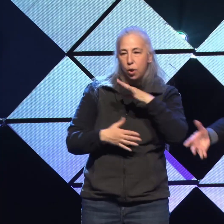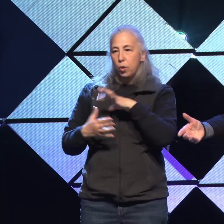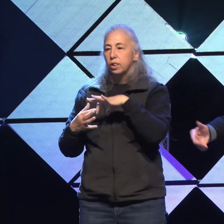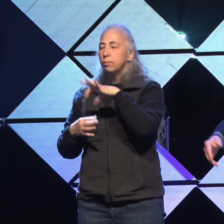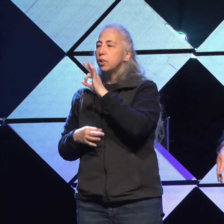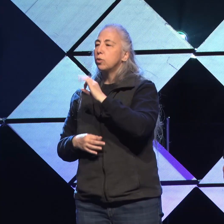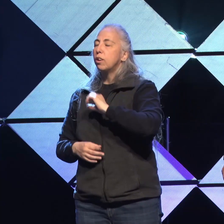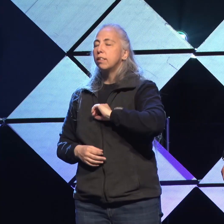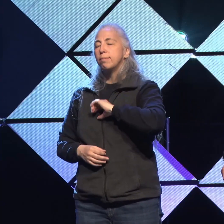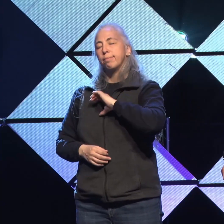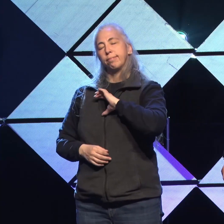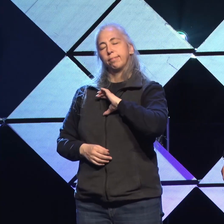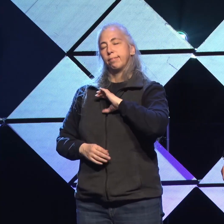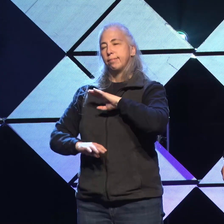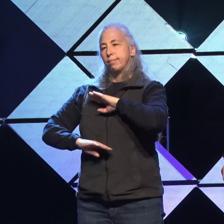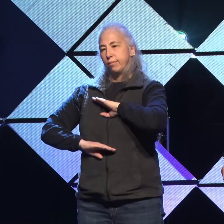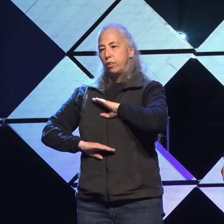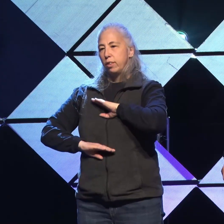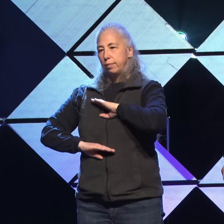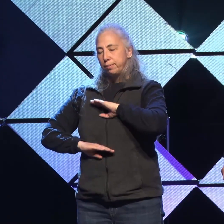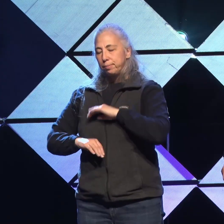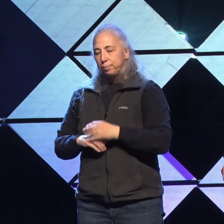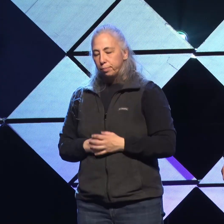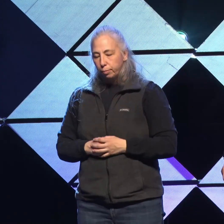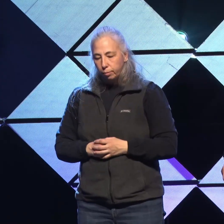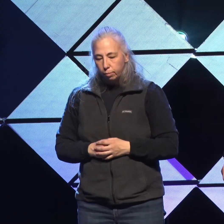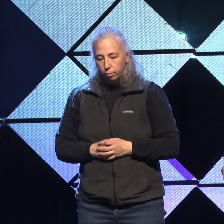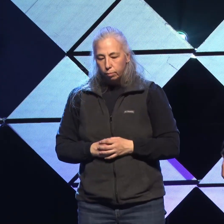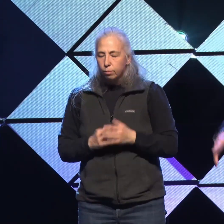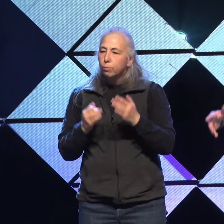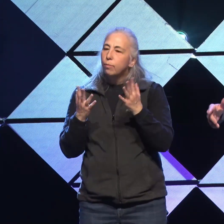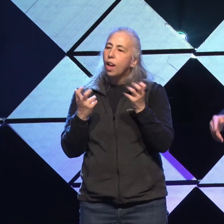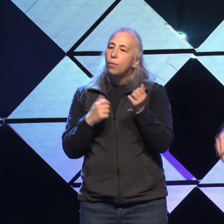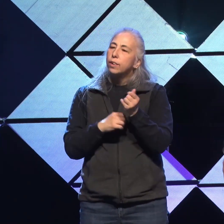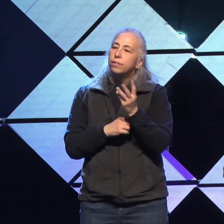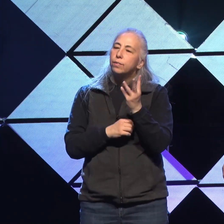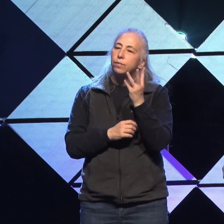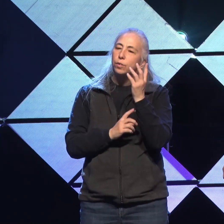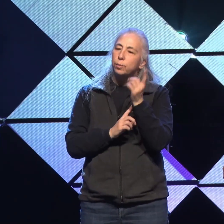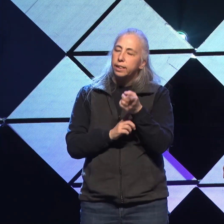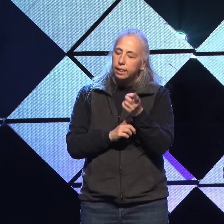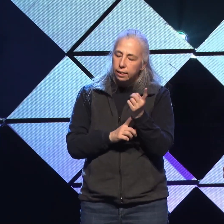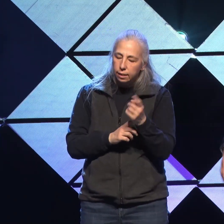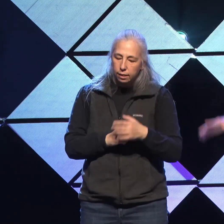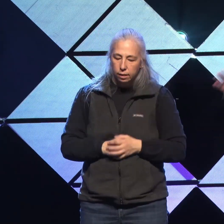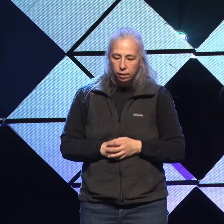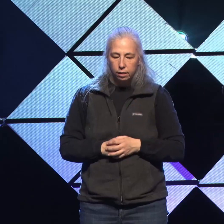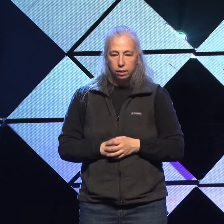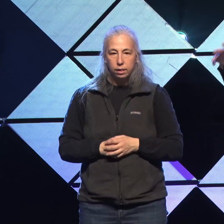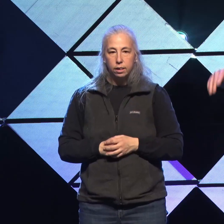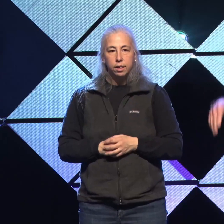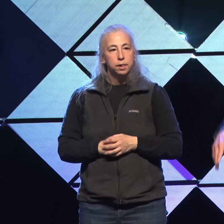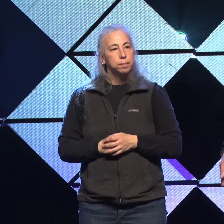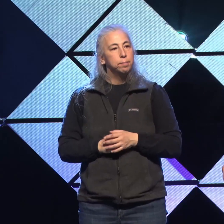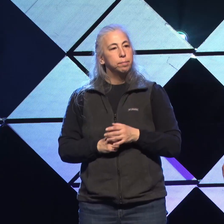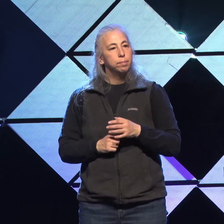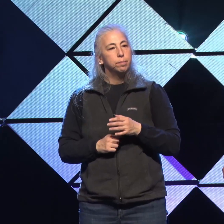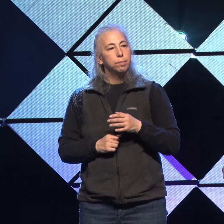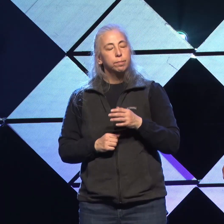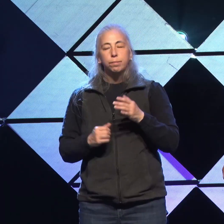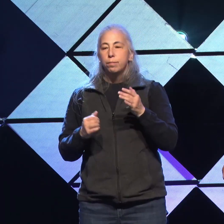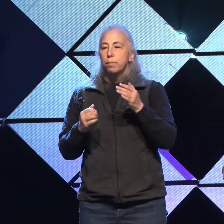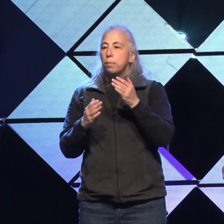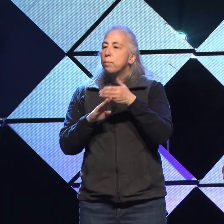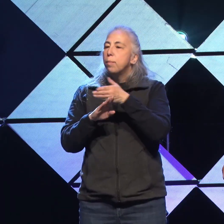And I want us to take a few moments. I want us to take a few moments before we even get